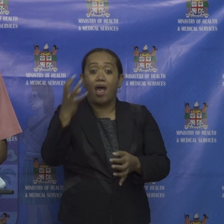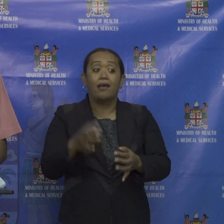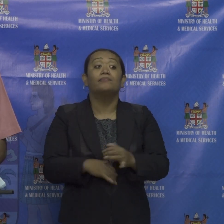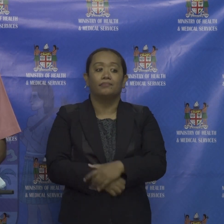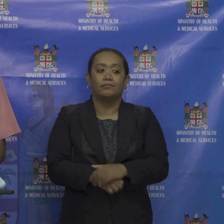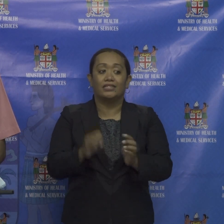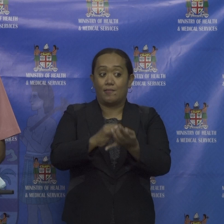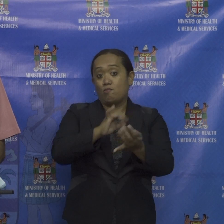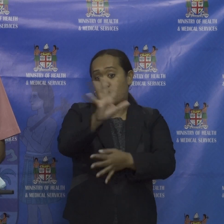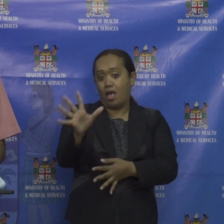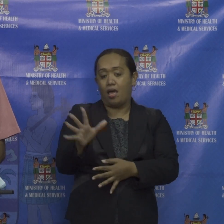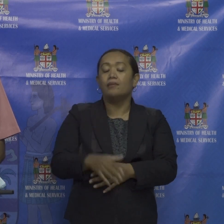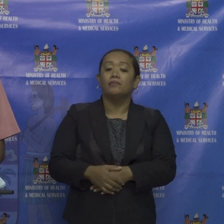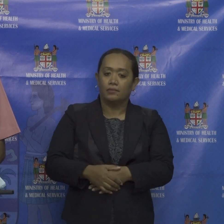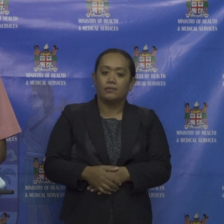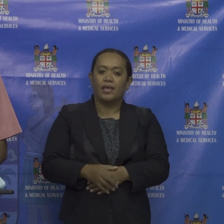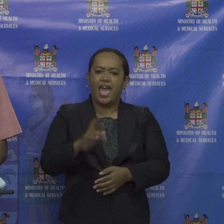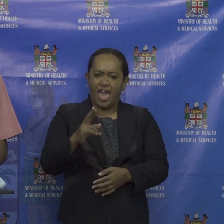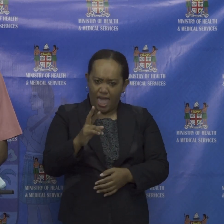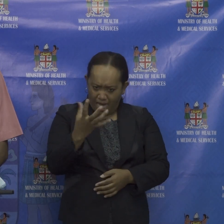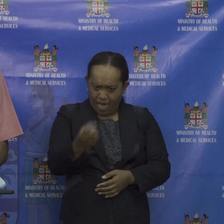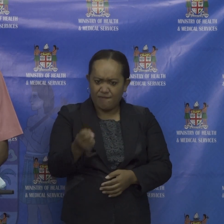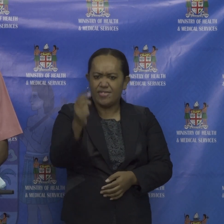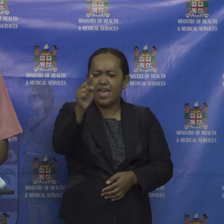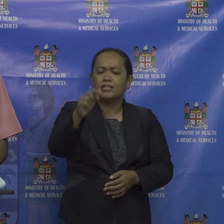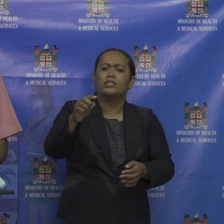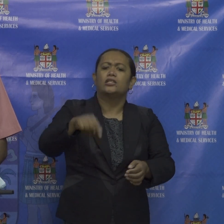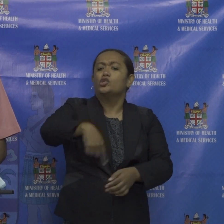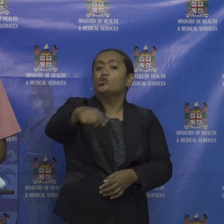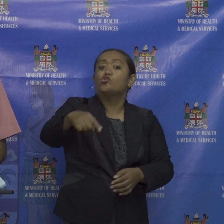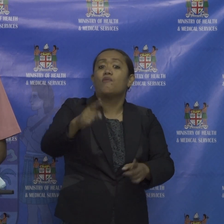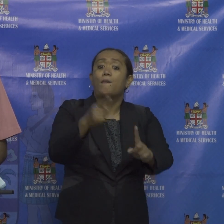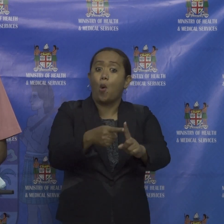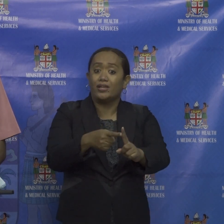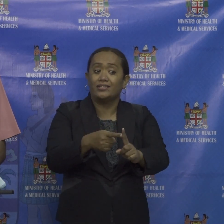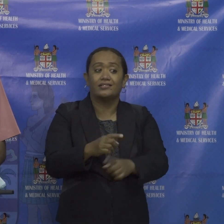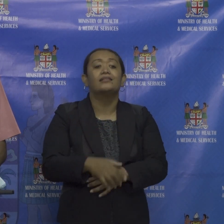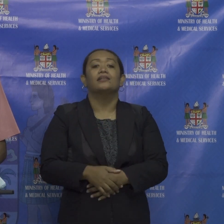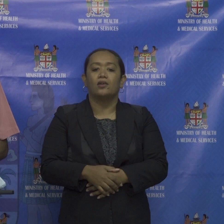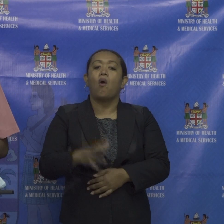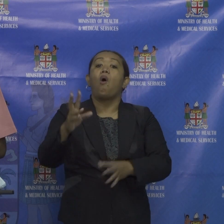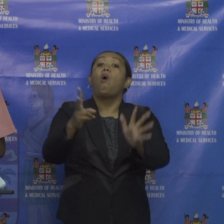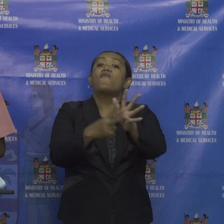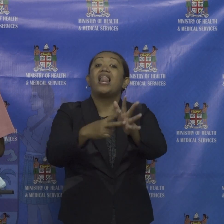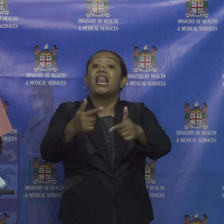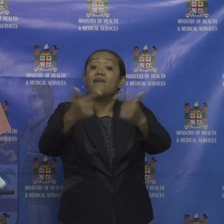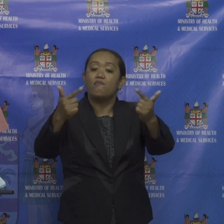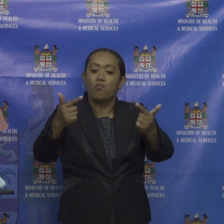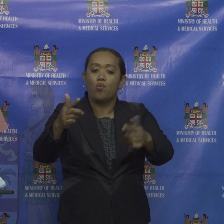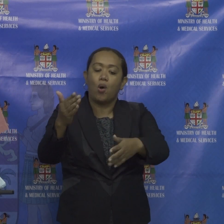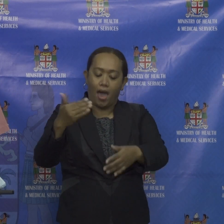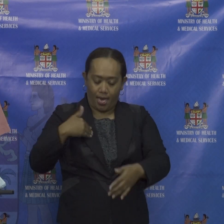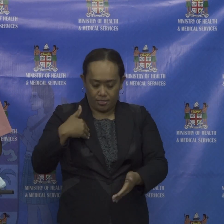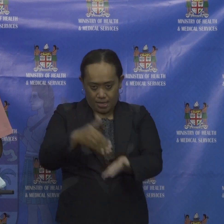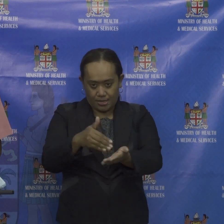the Sai Sanjivan Health Center at Super Point, or at the Valley Levu Health Center for their